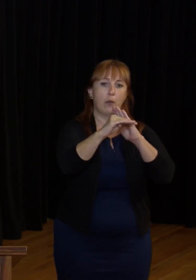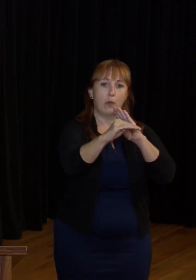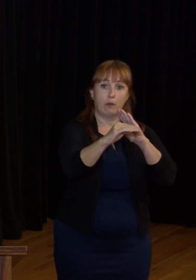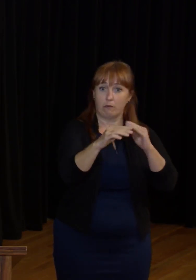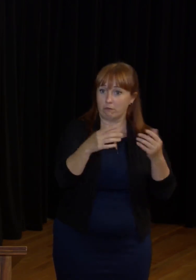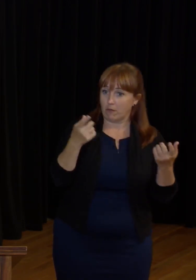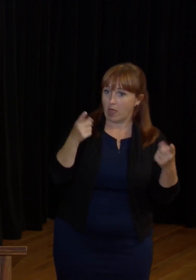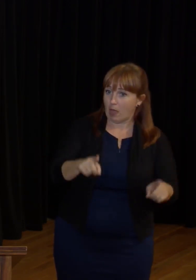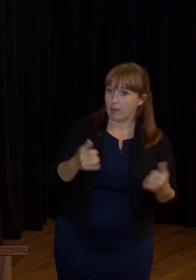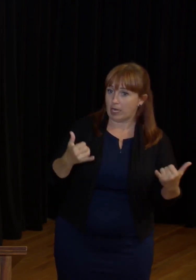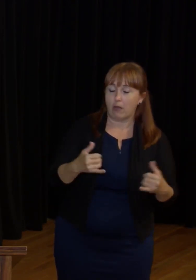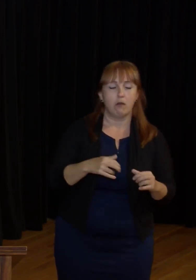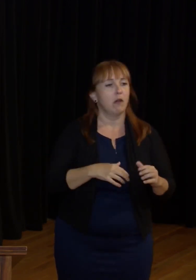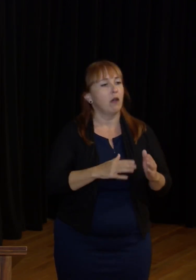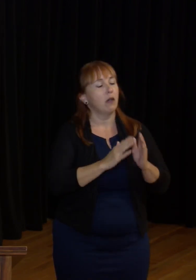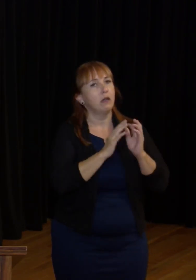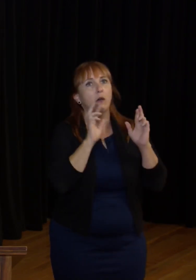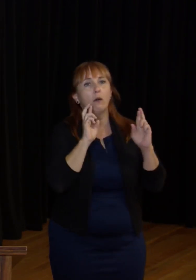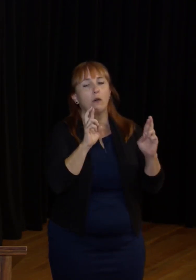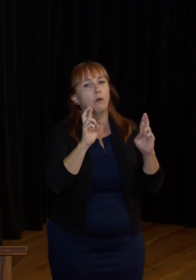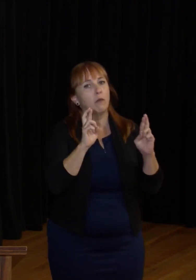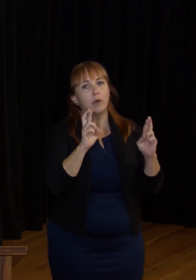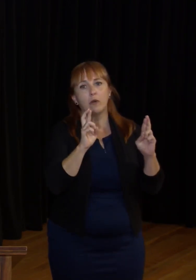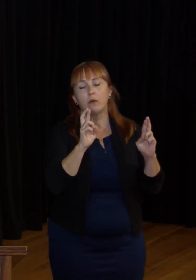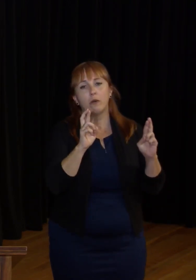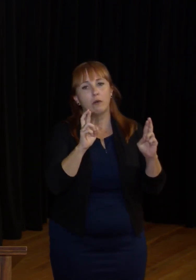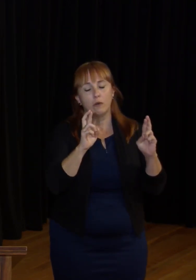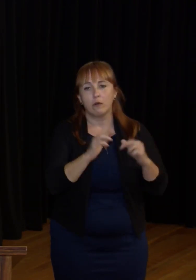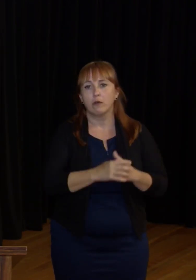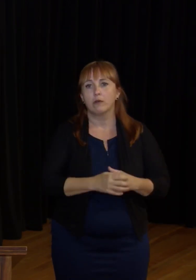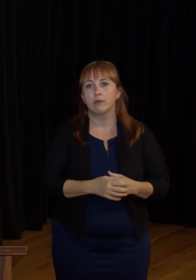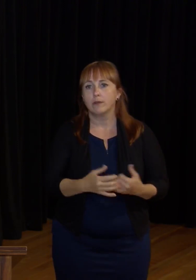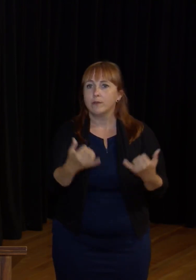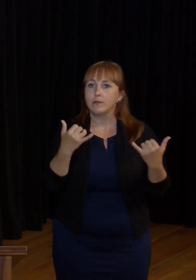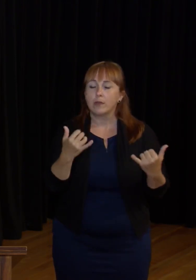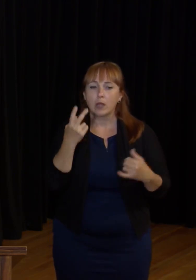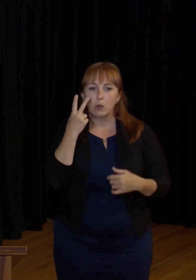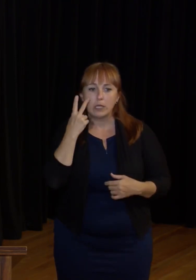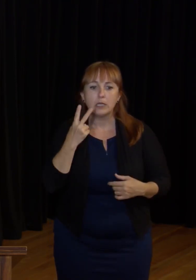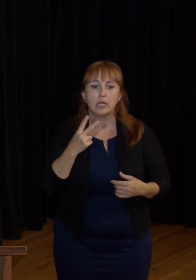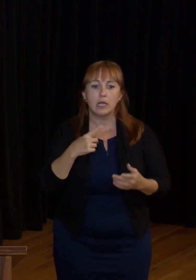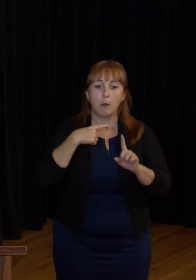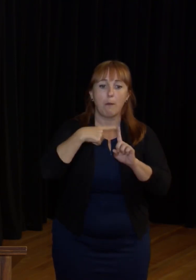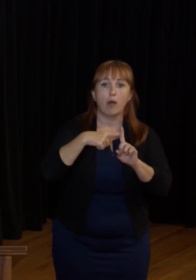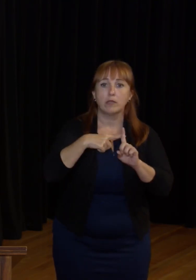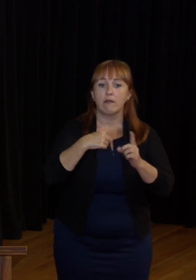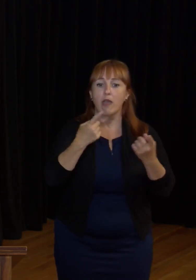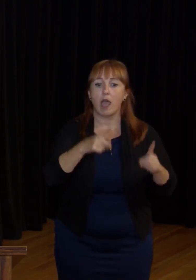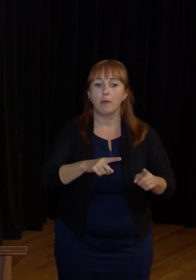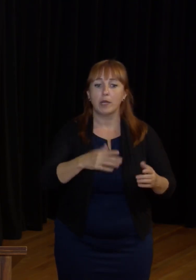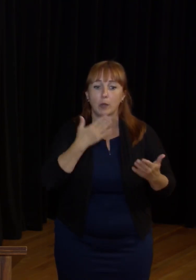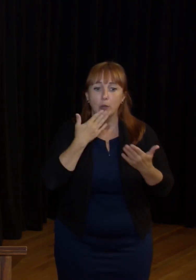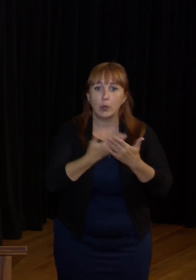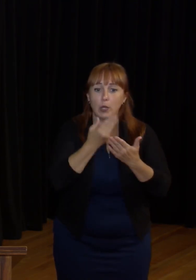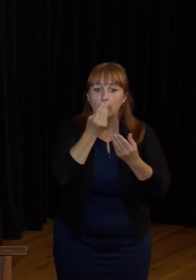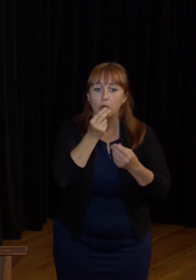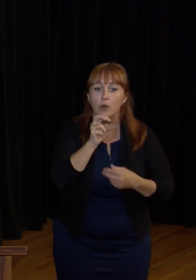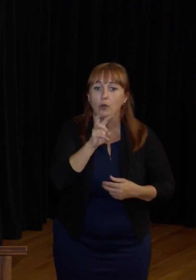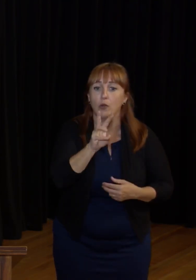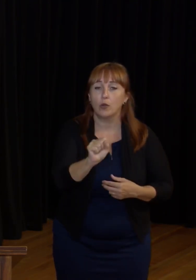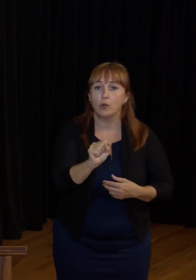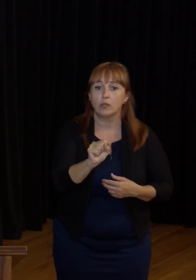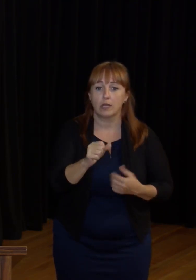happen? I hope that happens. You know, we're seeing some signs of it. The case counts have come down yet again today. We're at, I